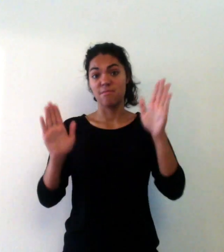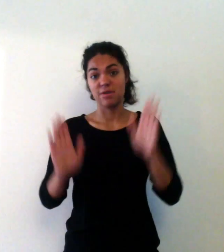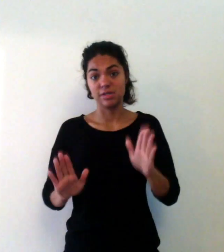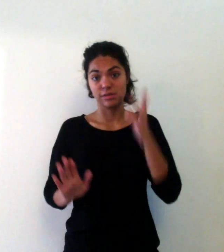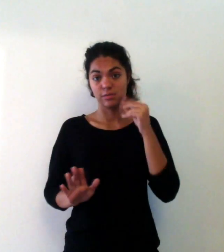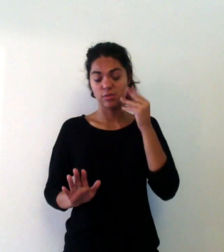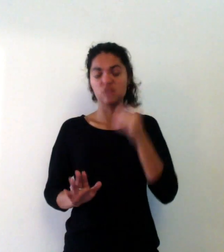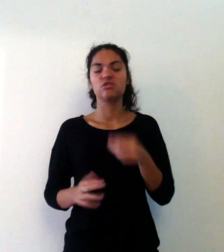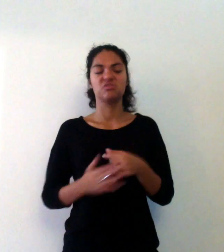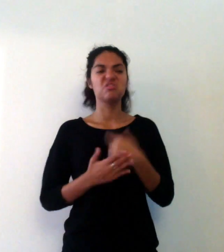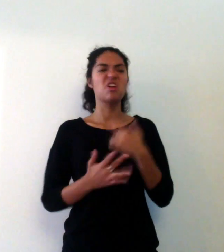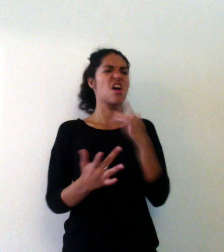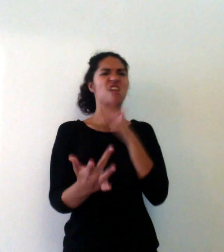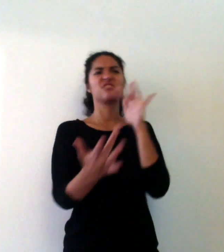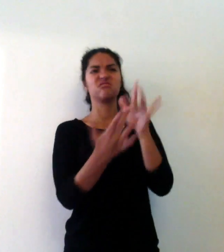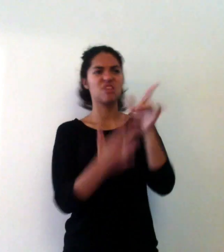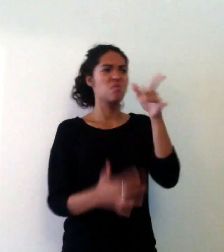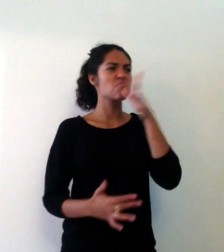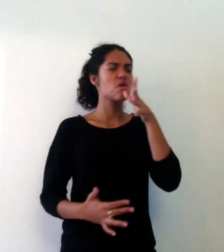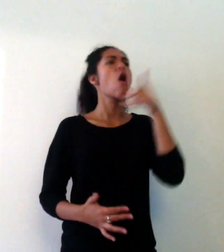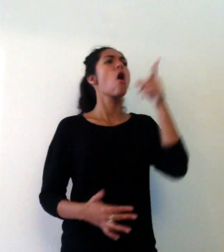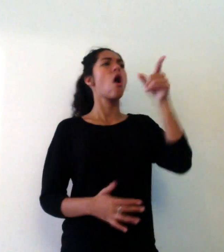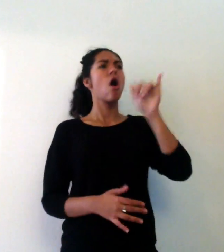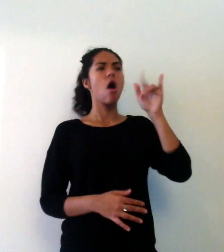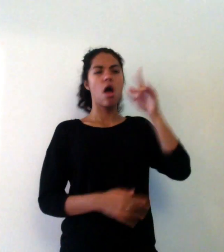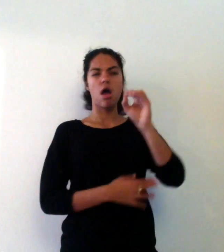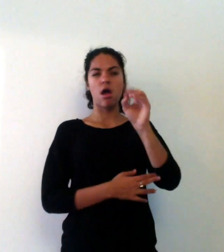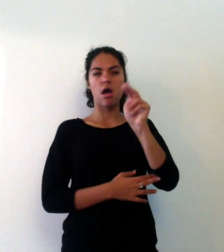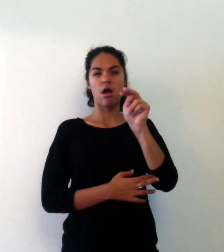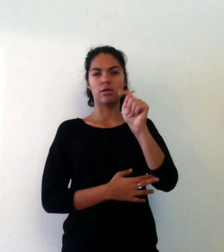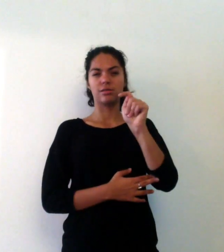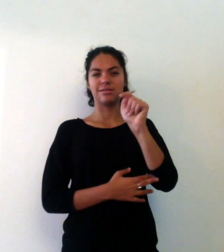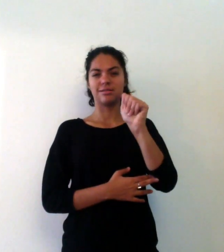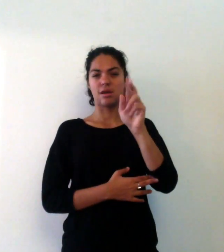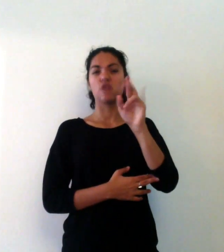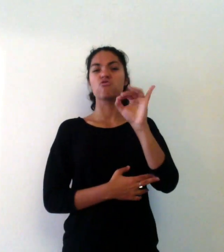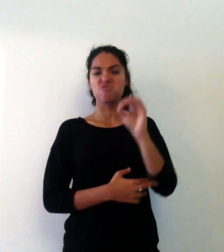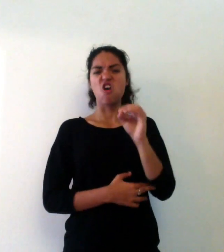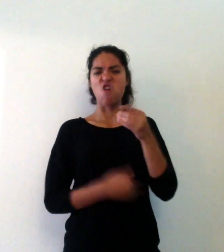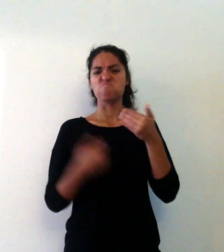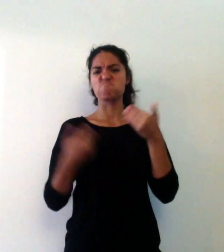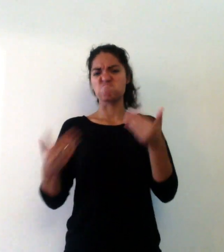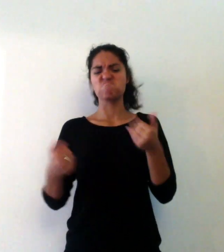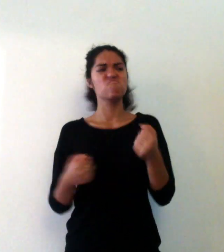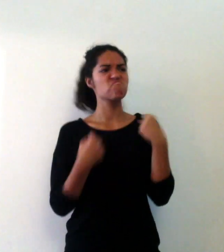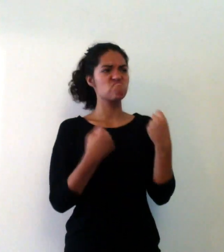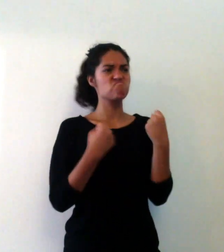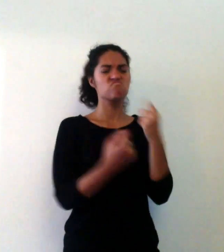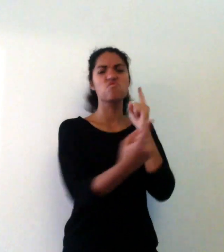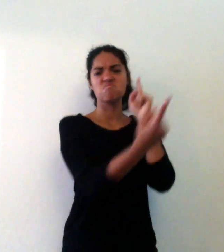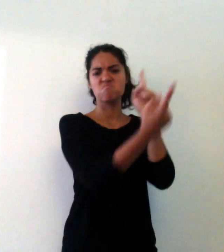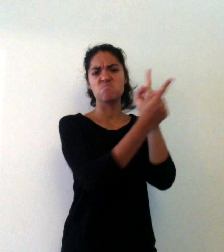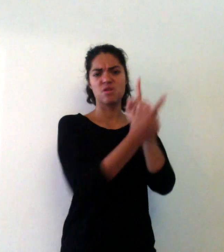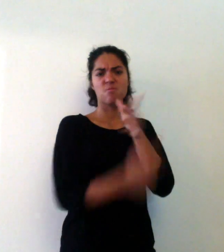Ontario. And he drove. She said, yes, I'd like to see you, son. And he drove for miles and miles. He said it was a